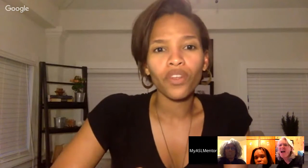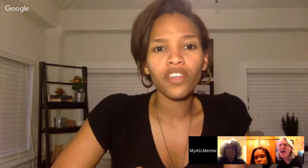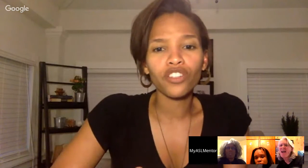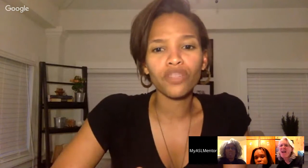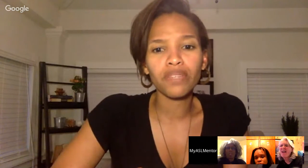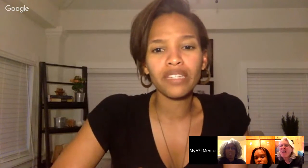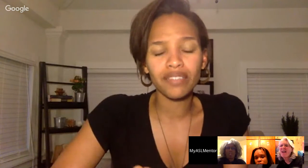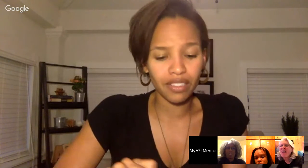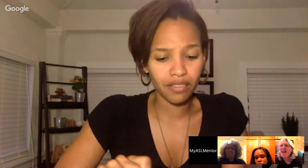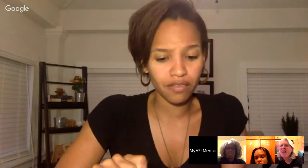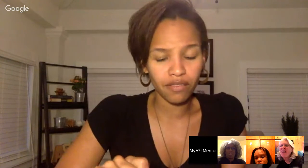What do you think she means?